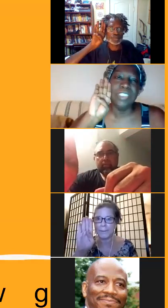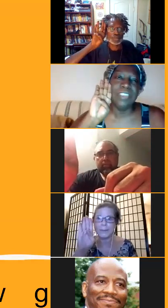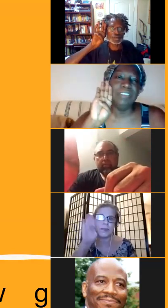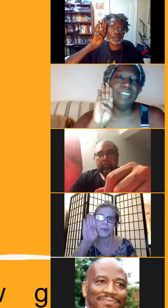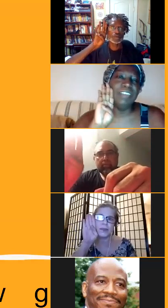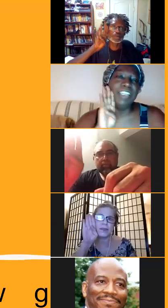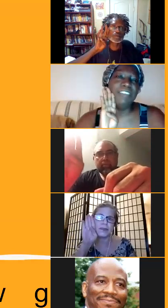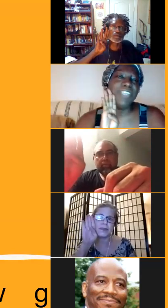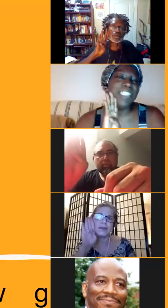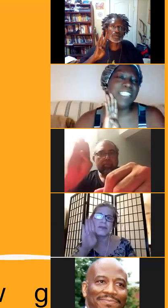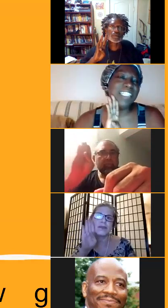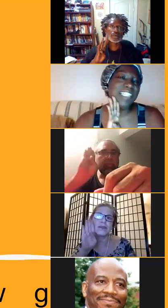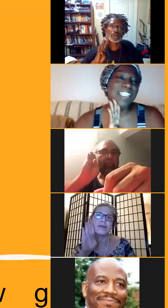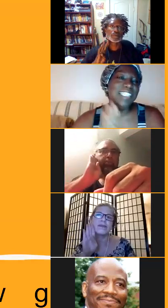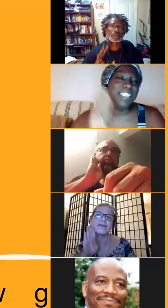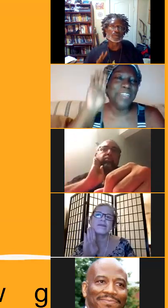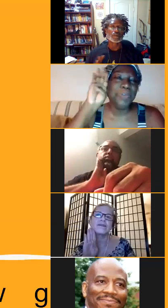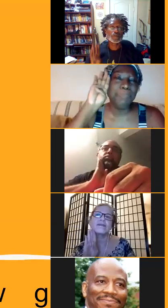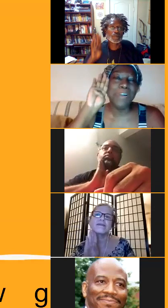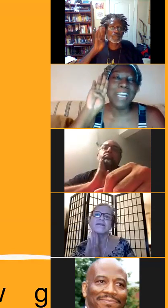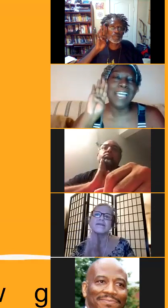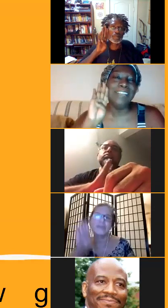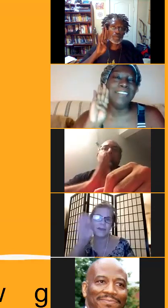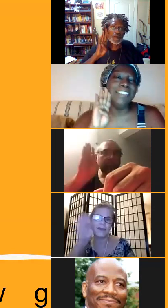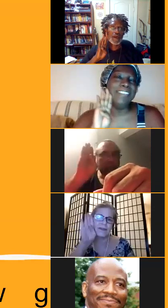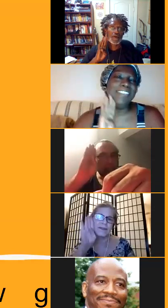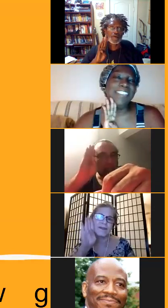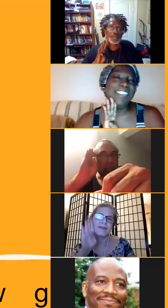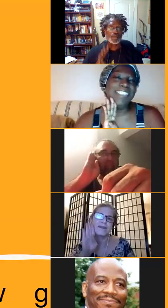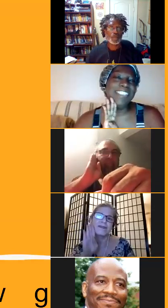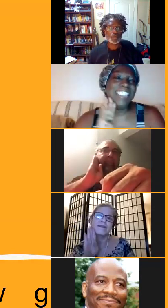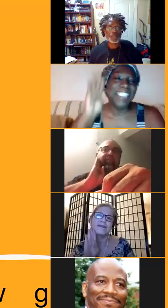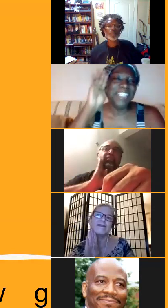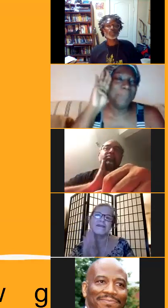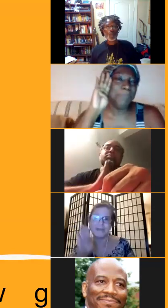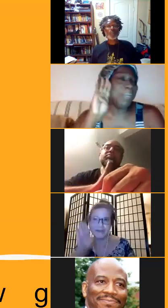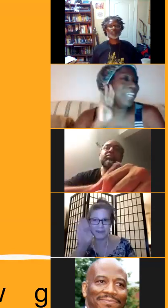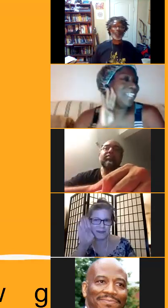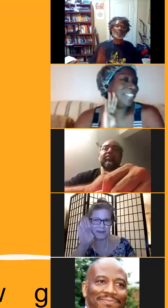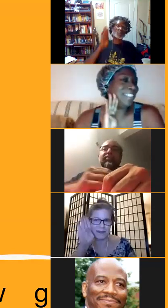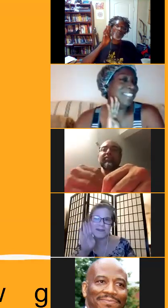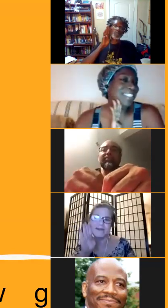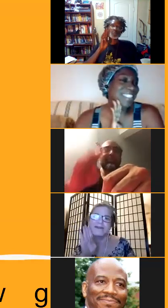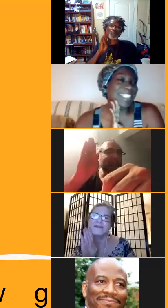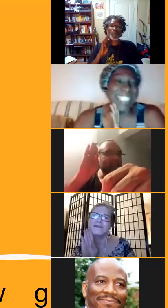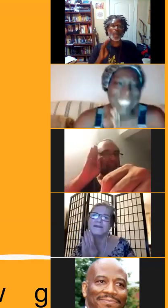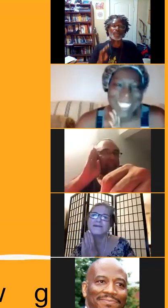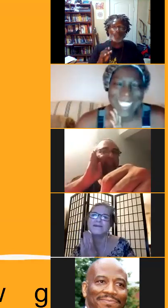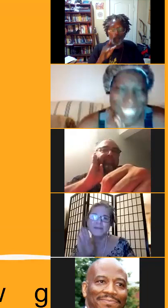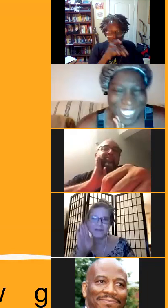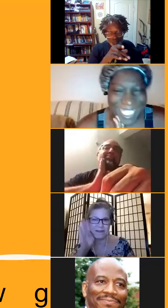And you just go down your face gently. Brown. I'm brown. Brown.